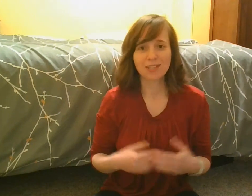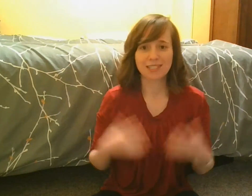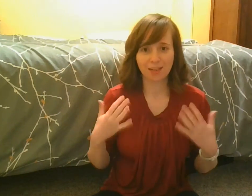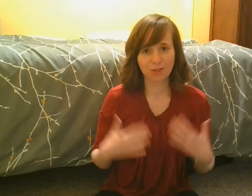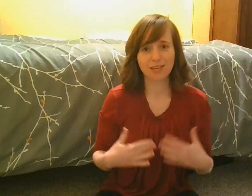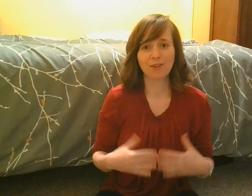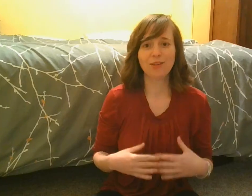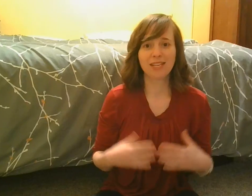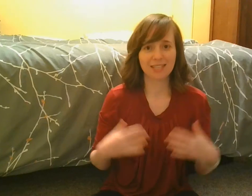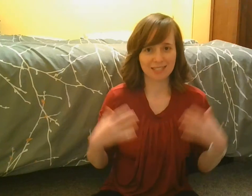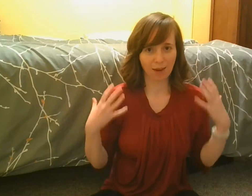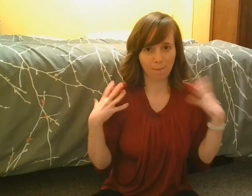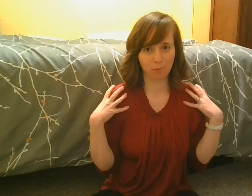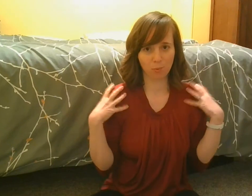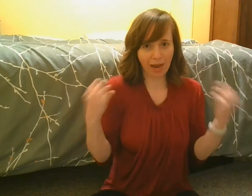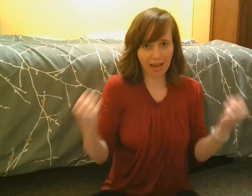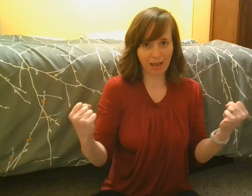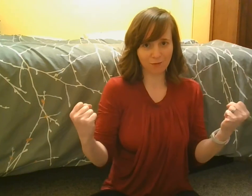Second one down is brave